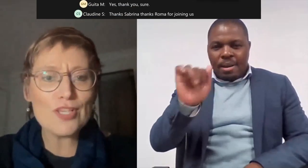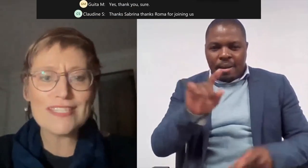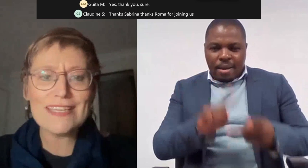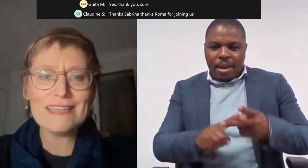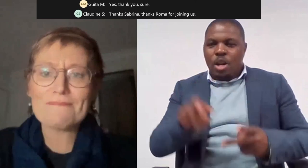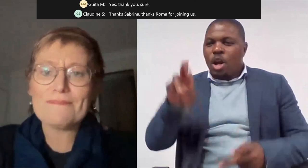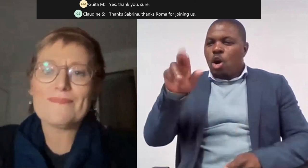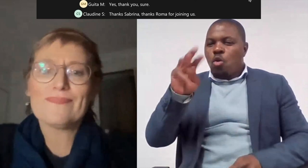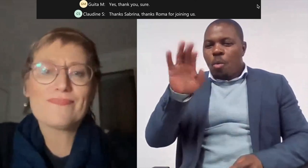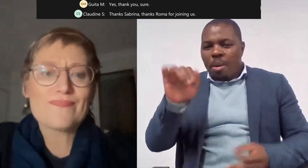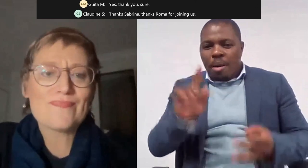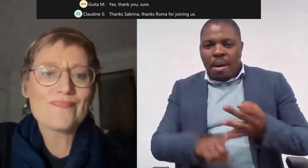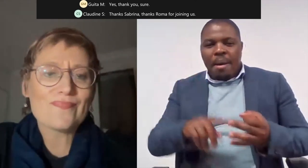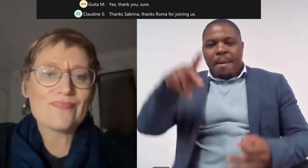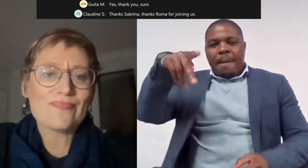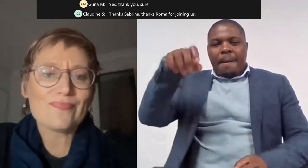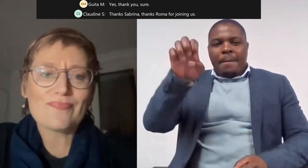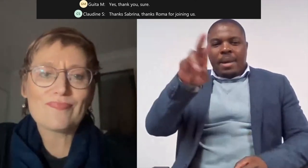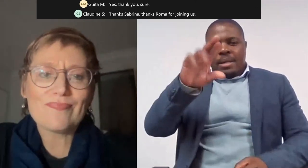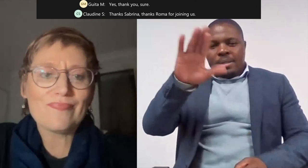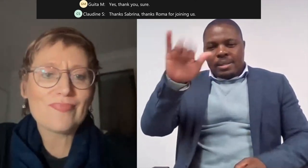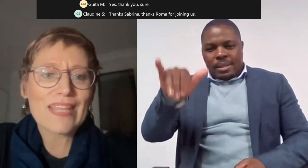Thanks, Percy.